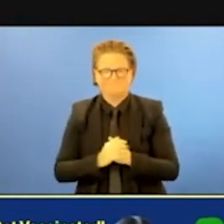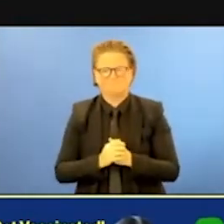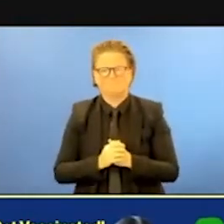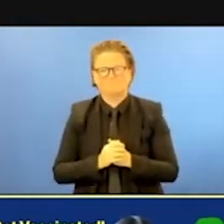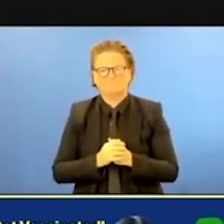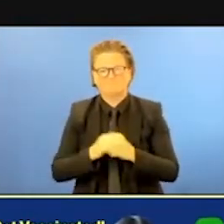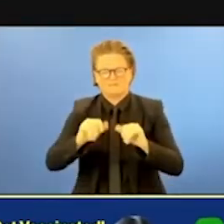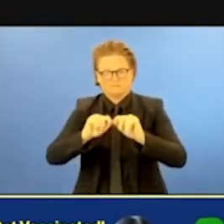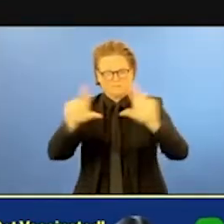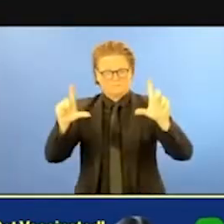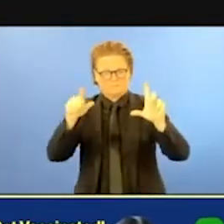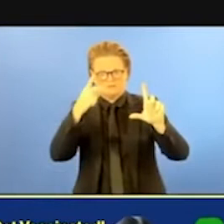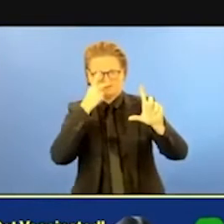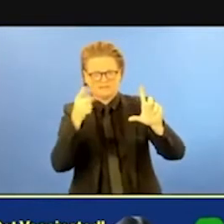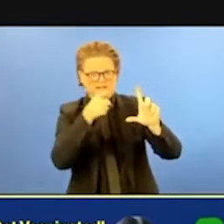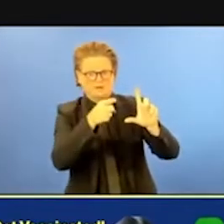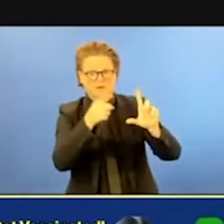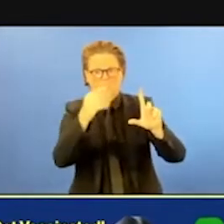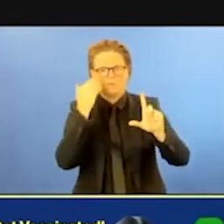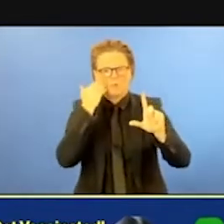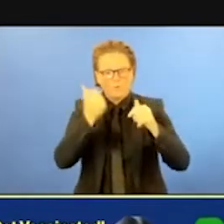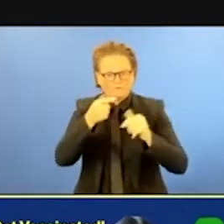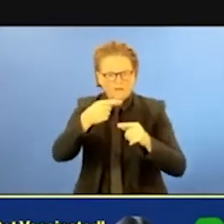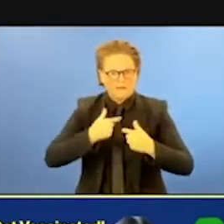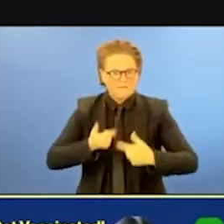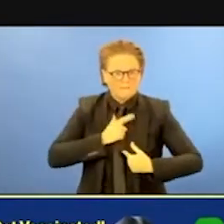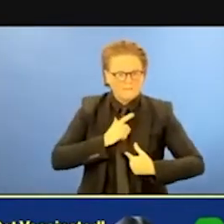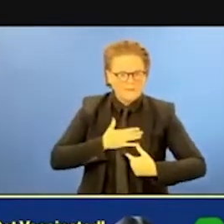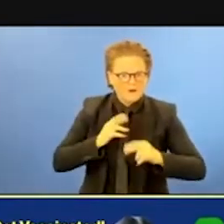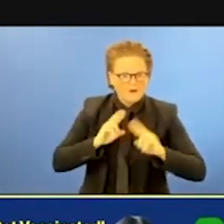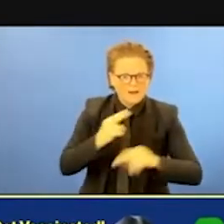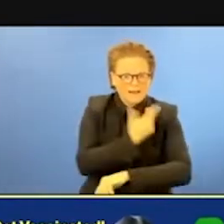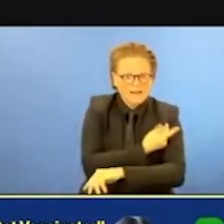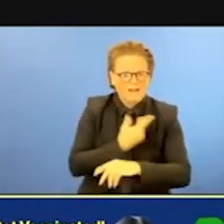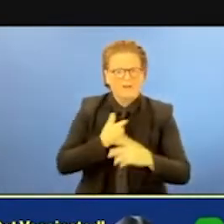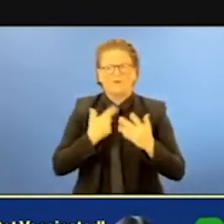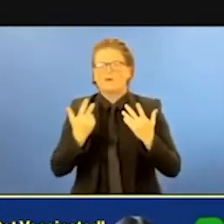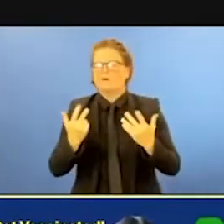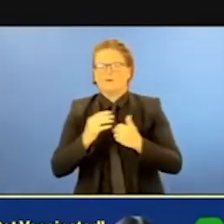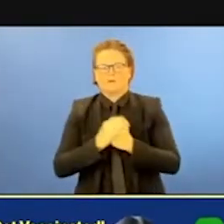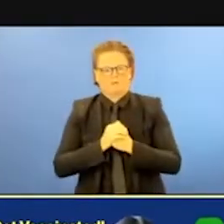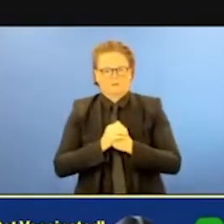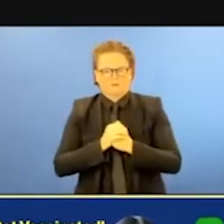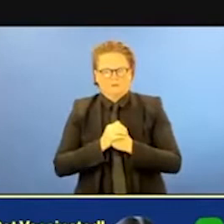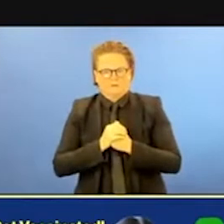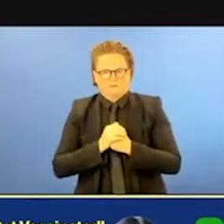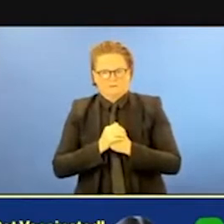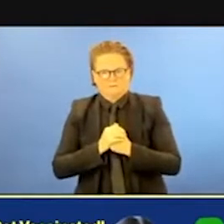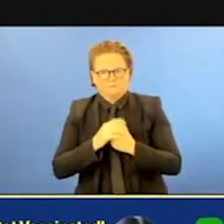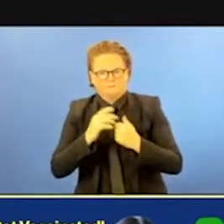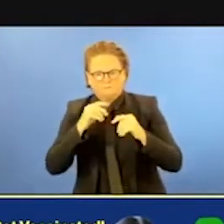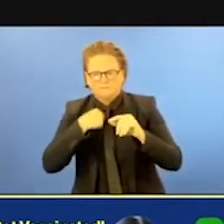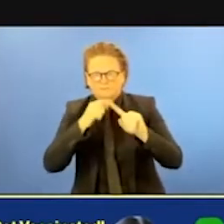eligible. There is a site listing of all vaccination places, including location, phone numbers,